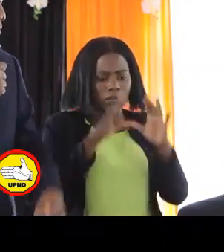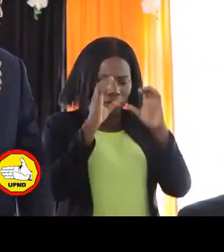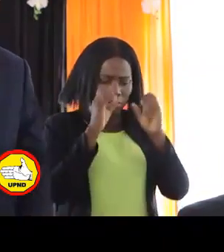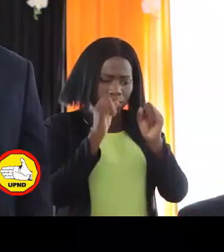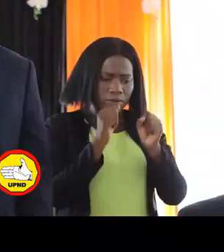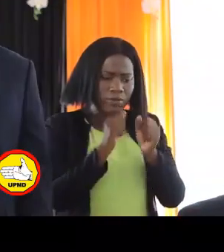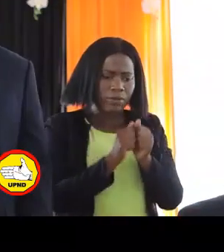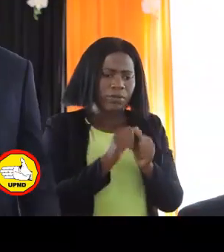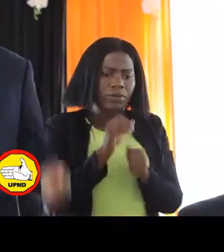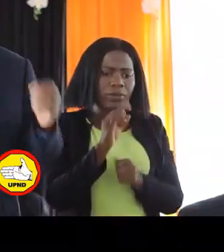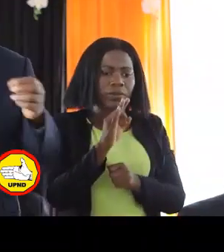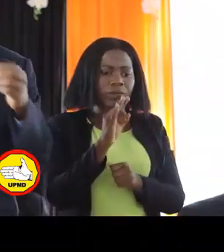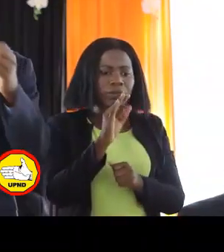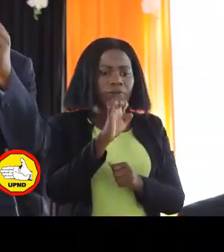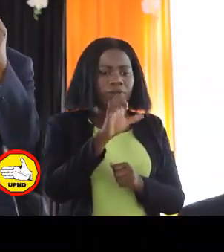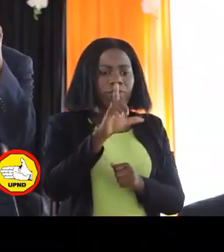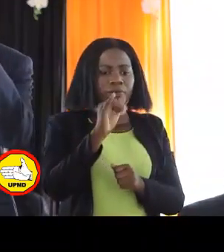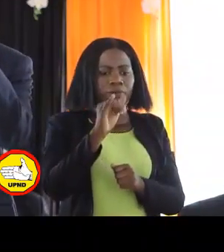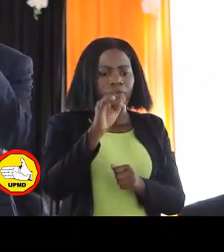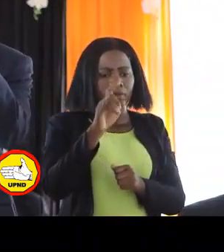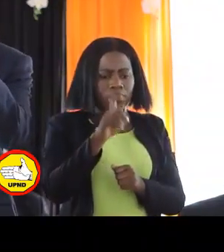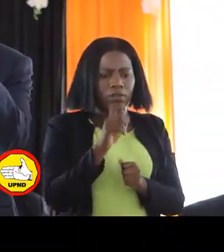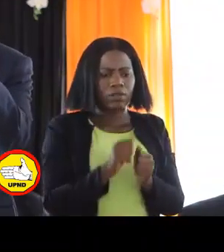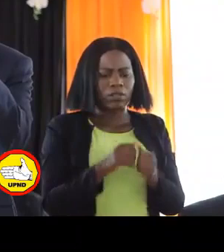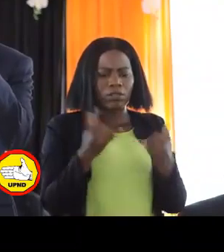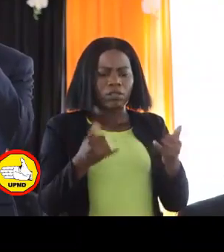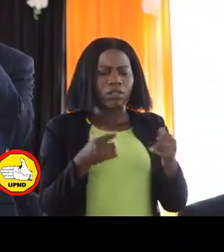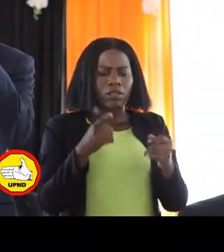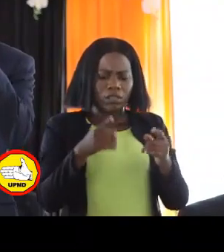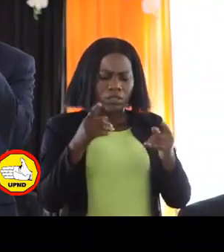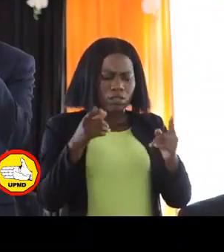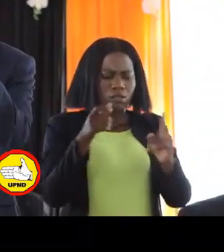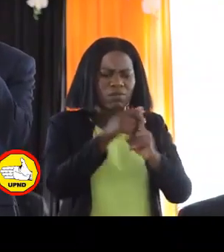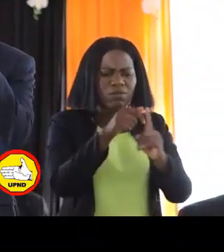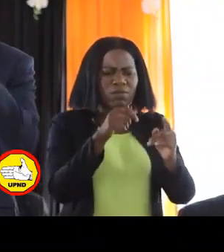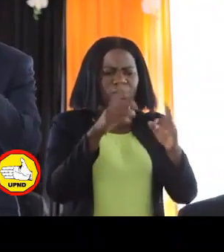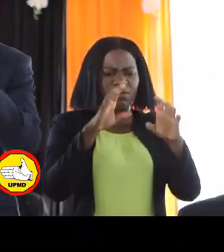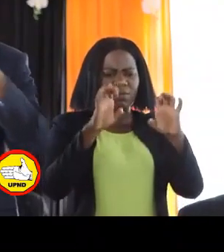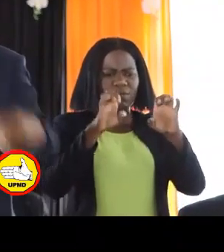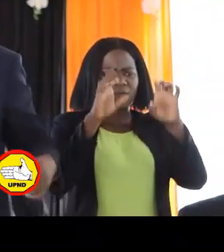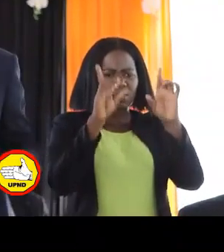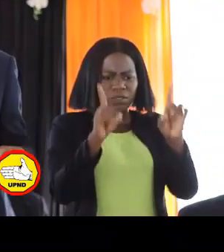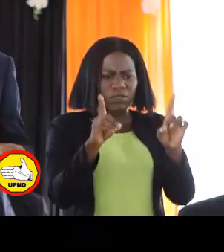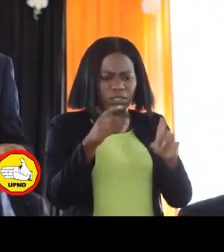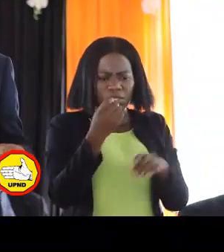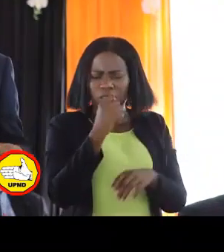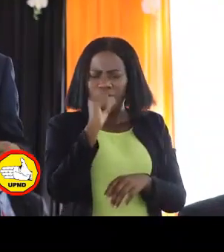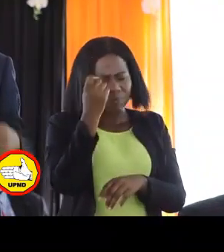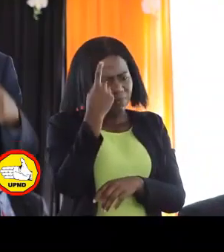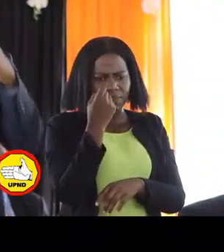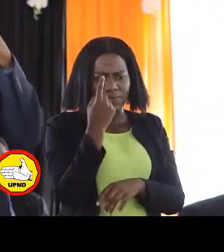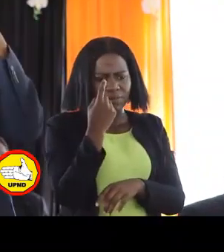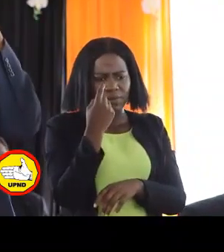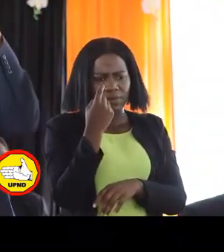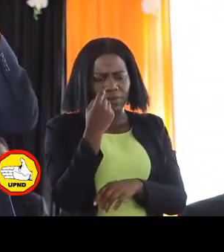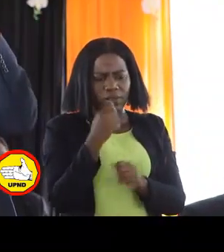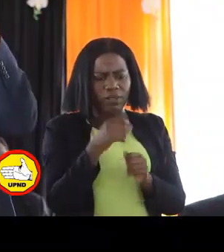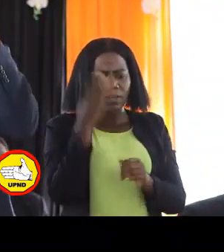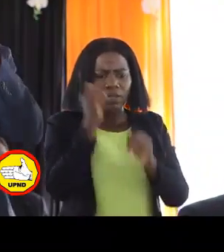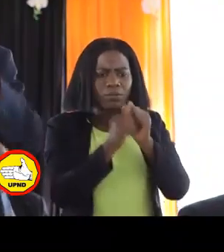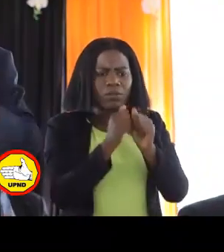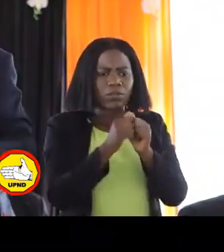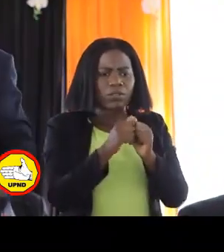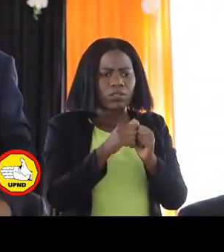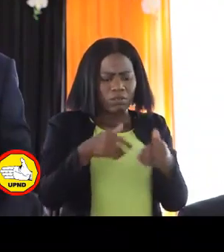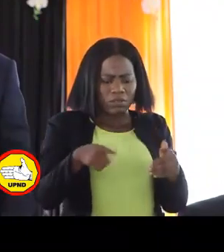of Felix Mutale? How will they access their education? Because they don't understand talking ill of these people. Because they haven't been spoiled.